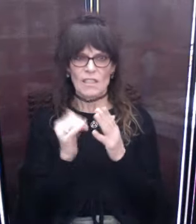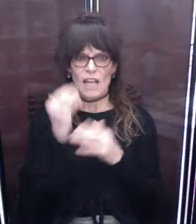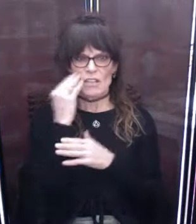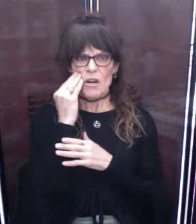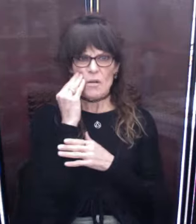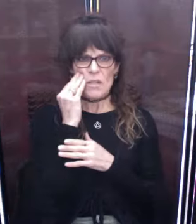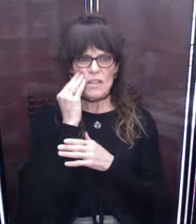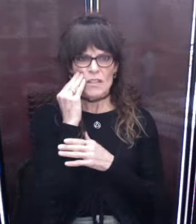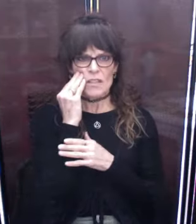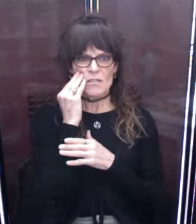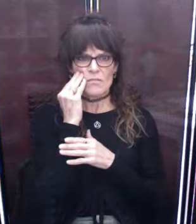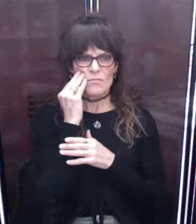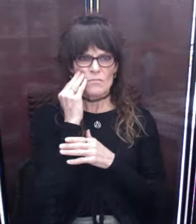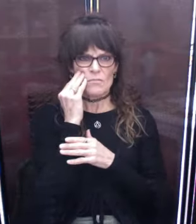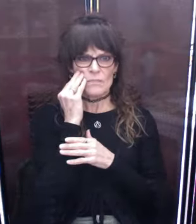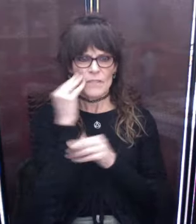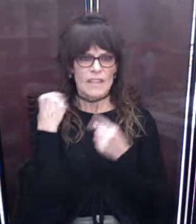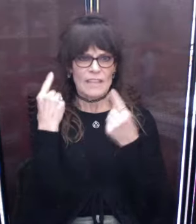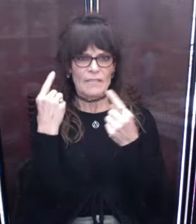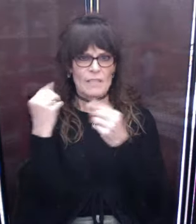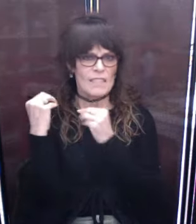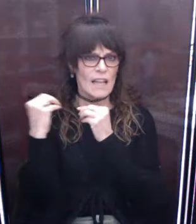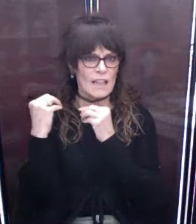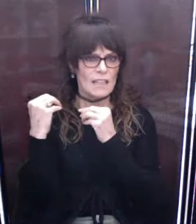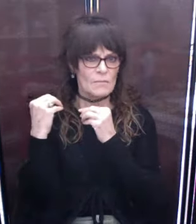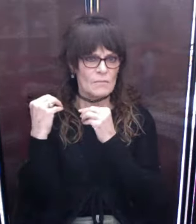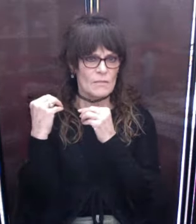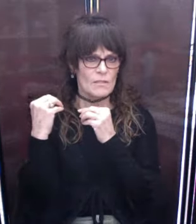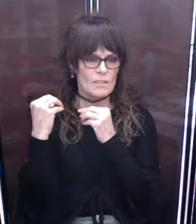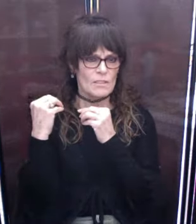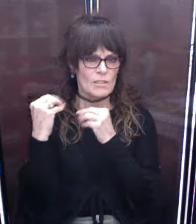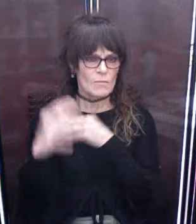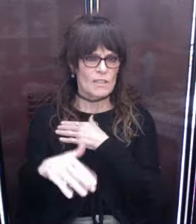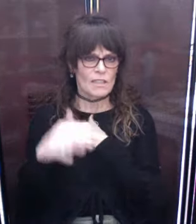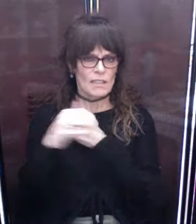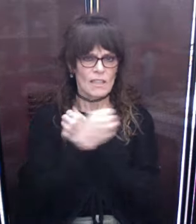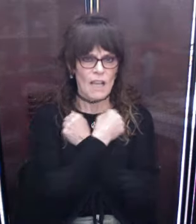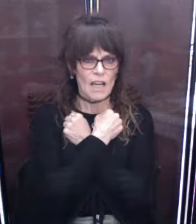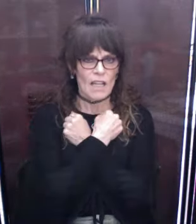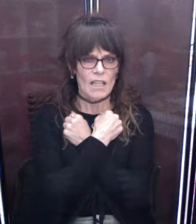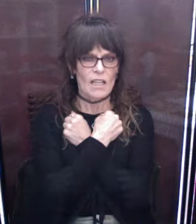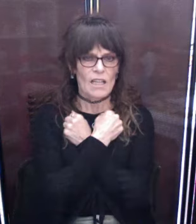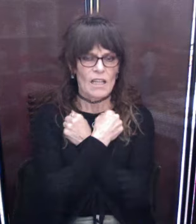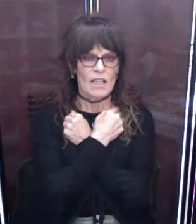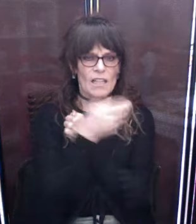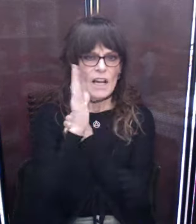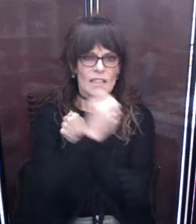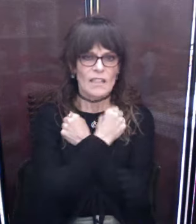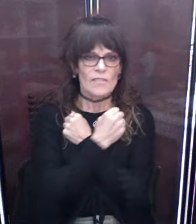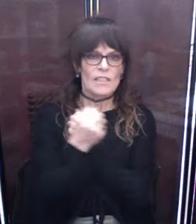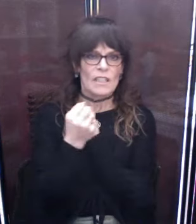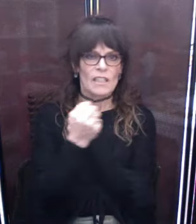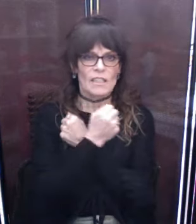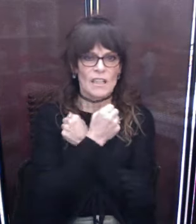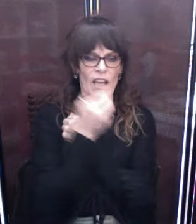whole product that they've been selling me since I was a kid, that God is loving and God is forgiving. That if that's true, if that's really